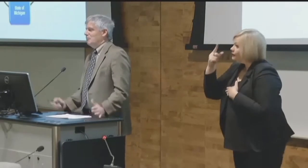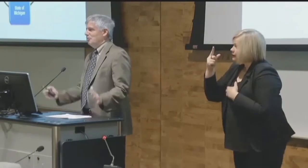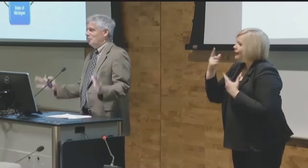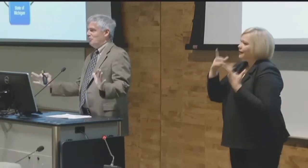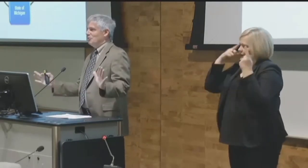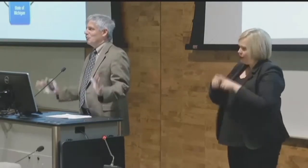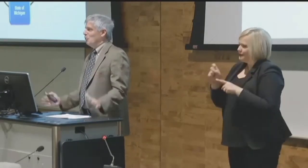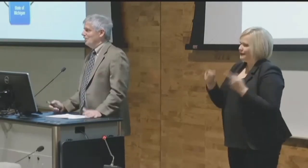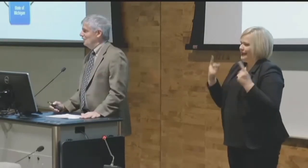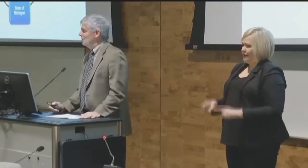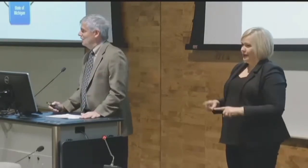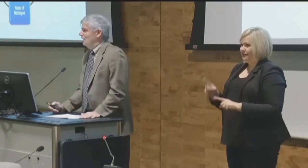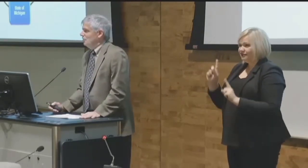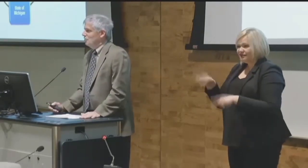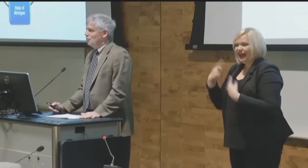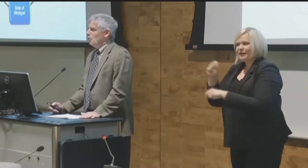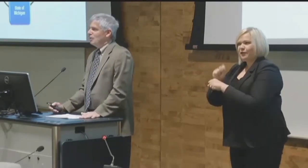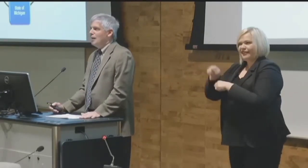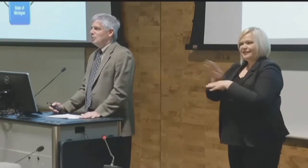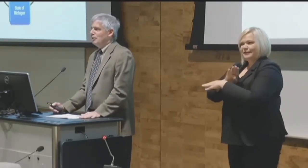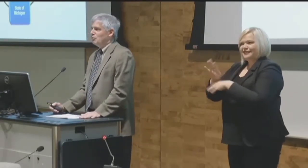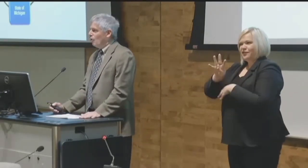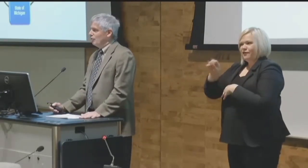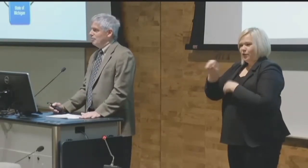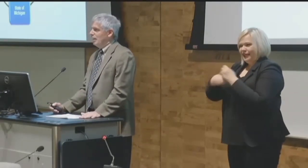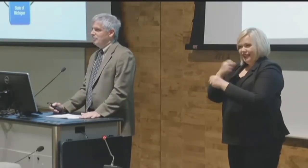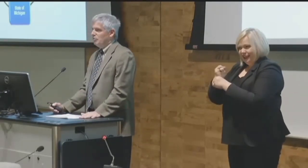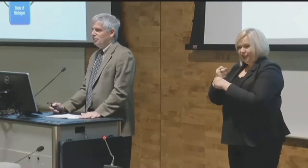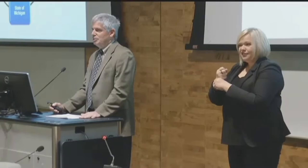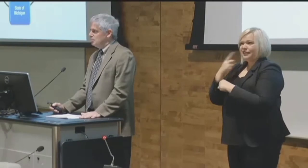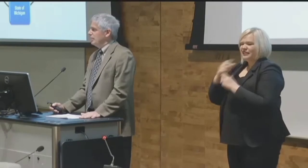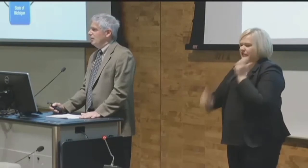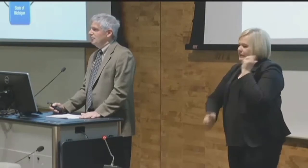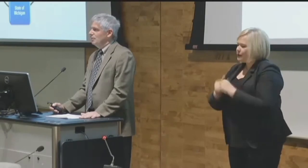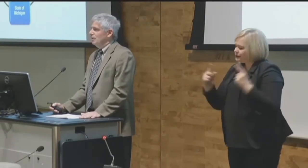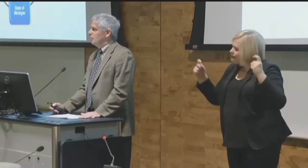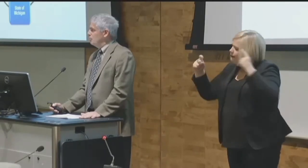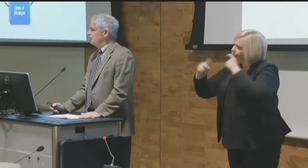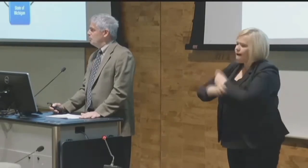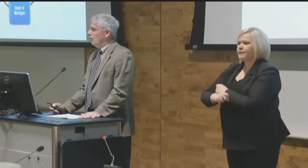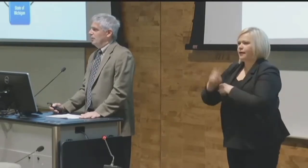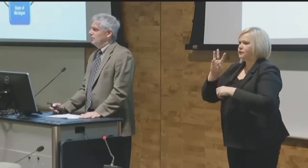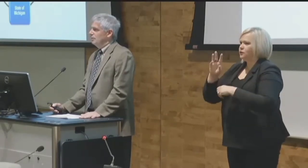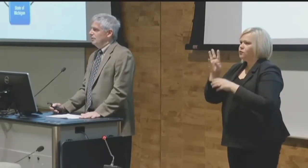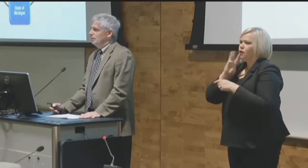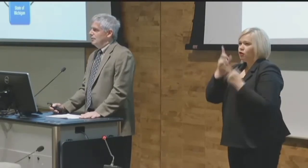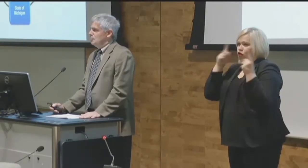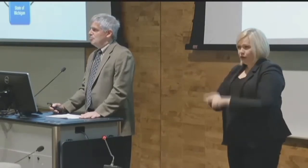done. I've been in this business for 40 years, and this is the most complex water agreement I've ever seen, just because of the number of